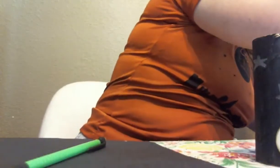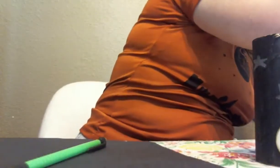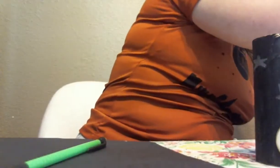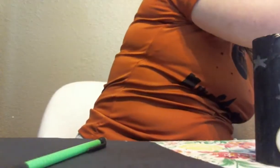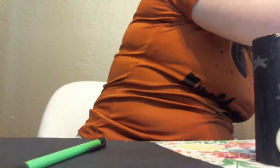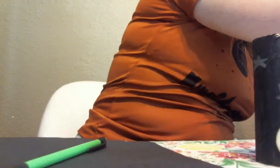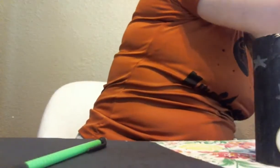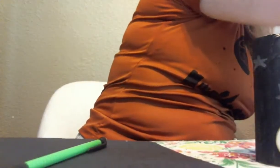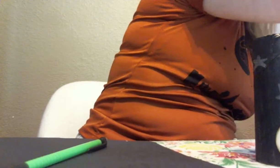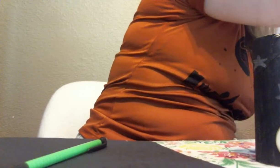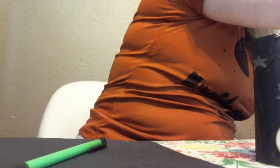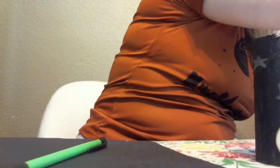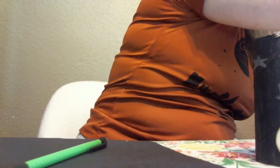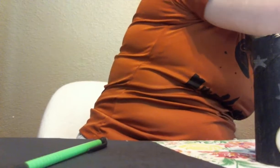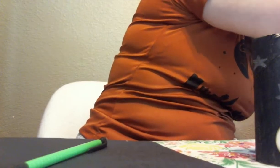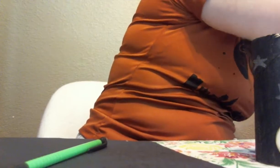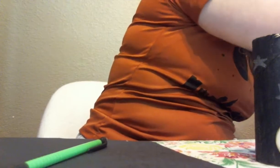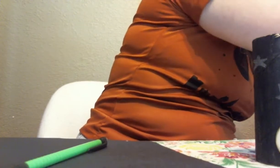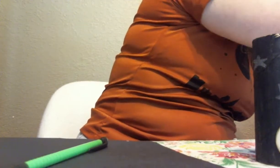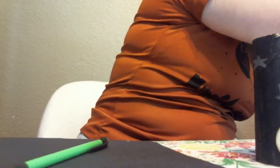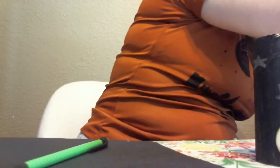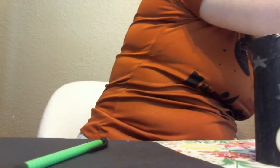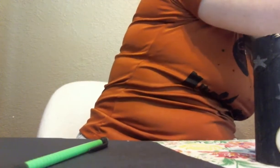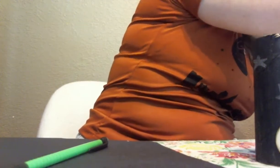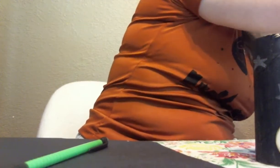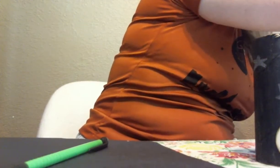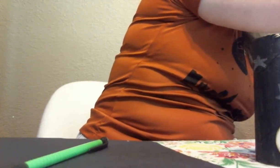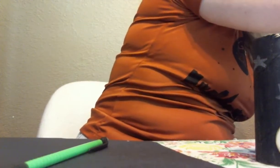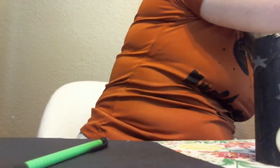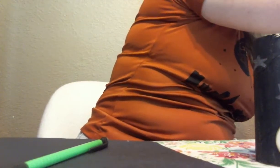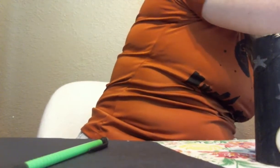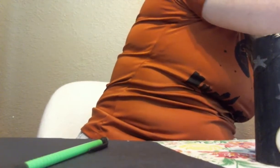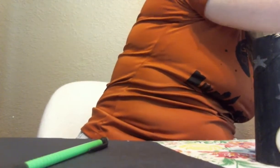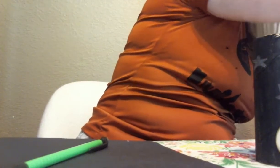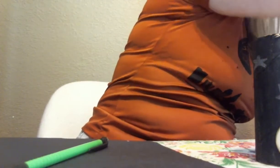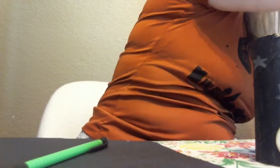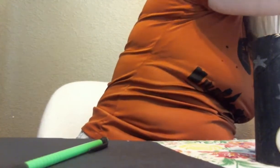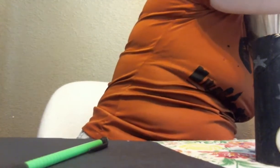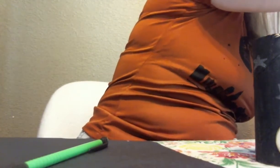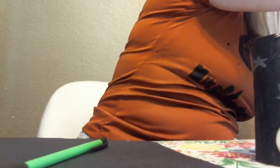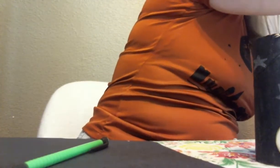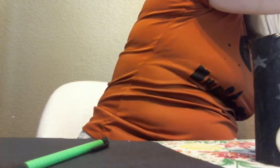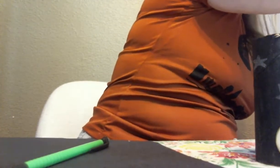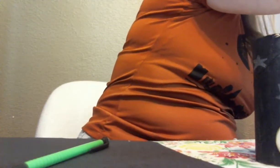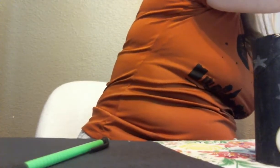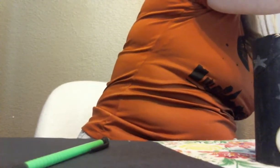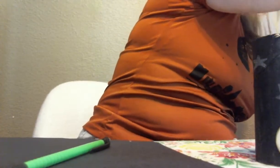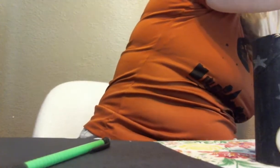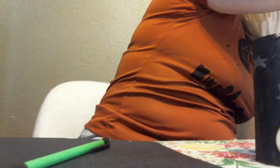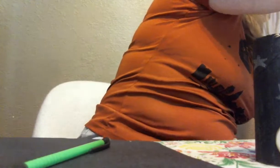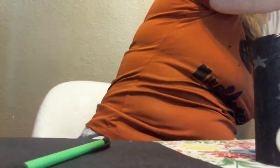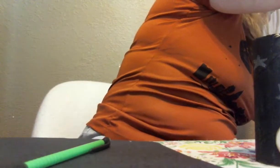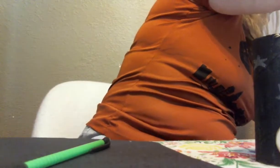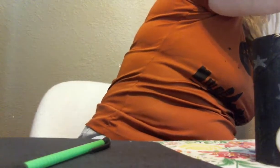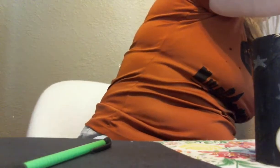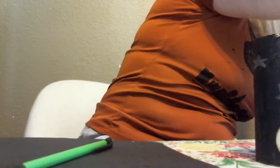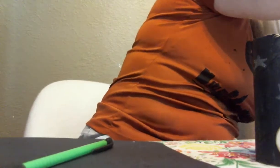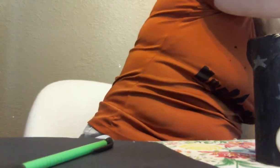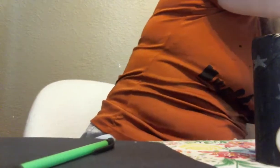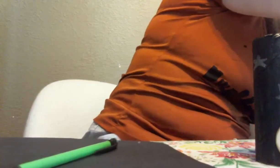need a pair of scissors. Let me just grab a pair of